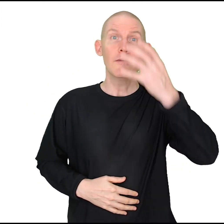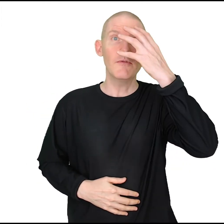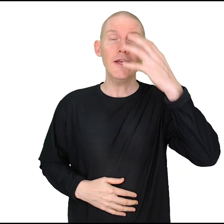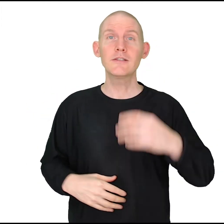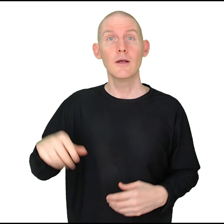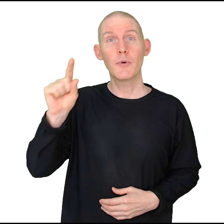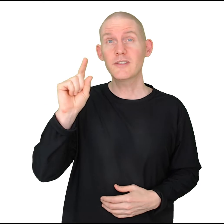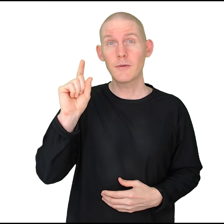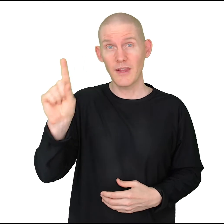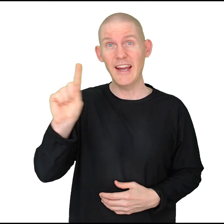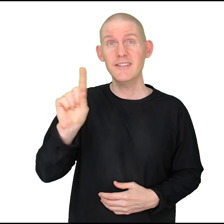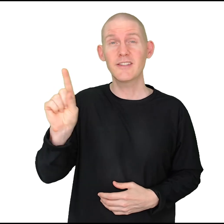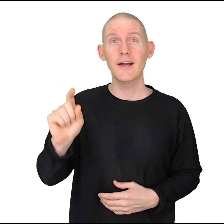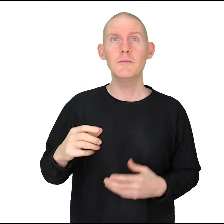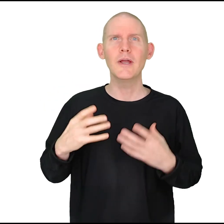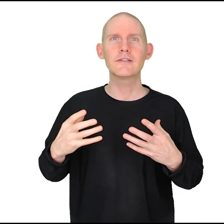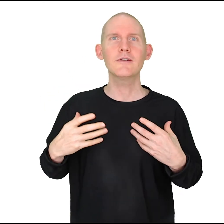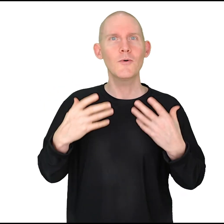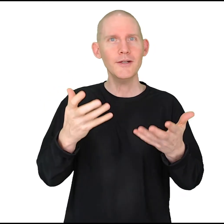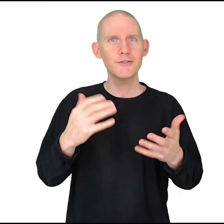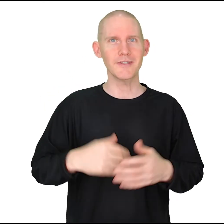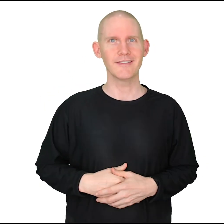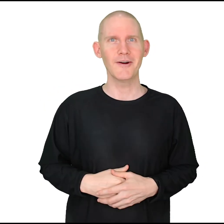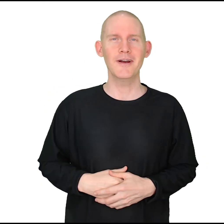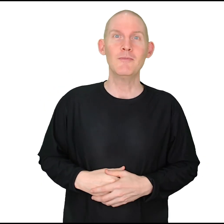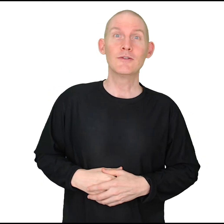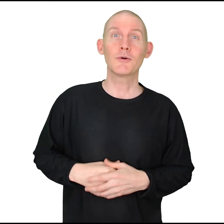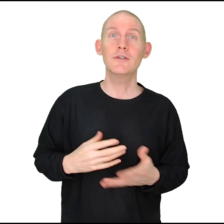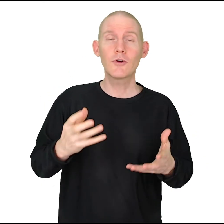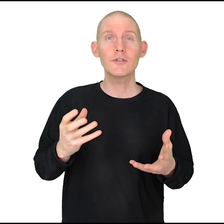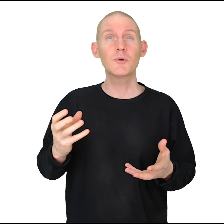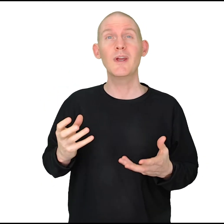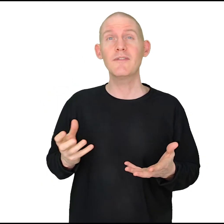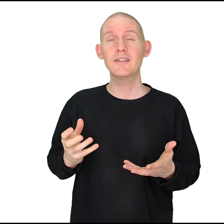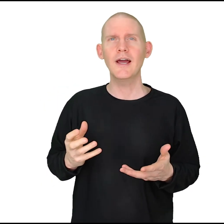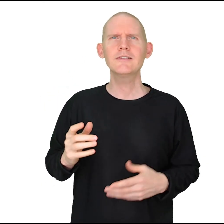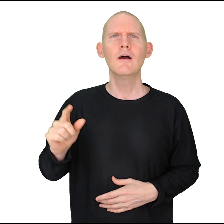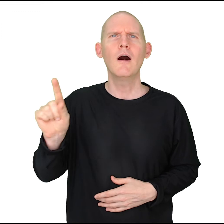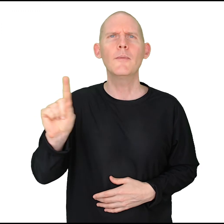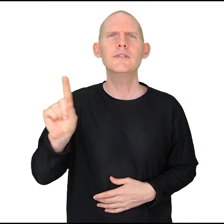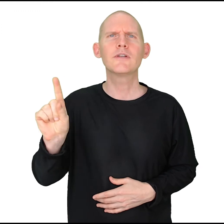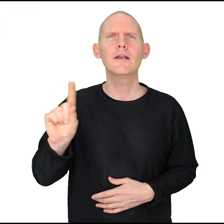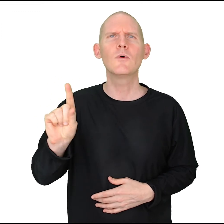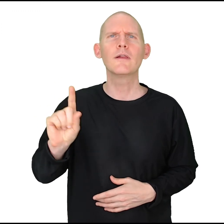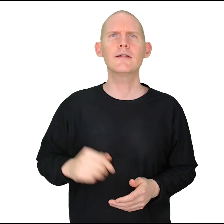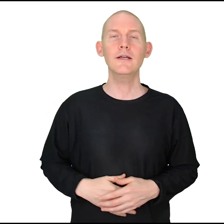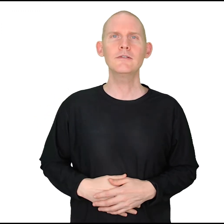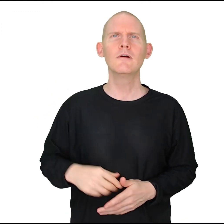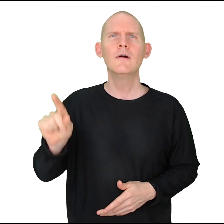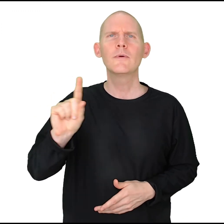Face plus the hand sign makes it a question. All right, so in this course, when we have the test, I'll be signing where like this because it's